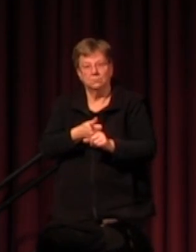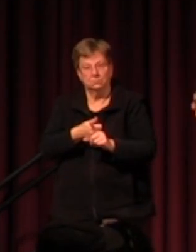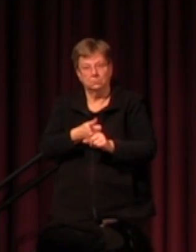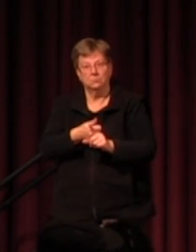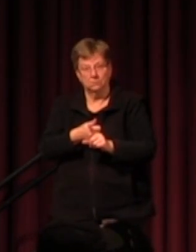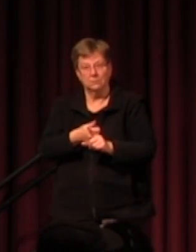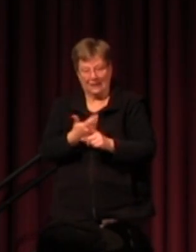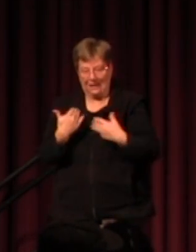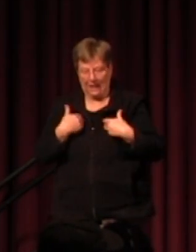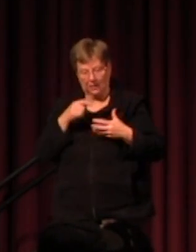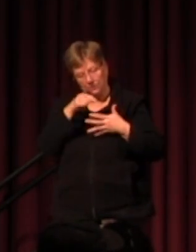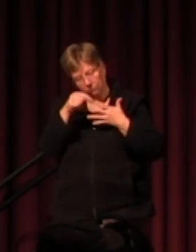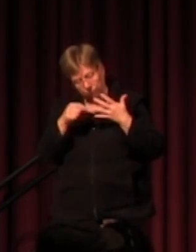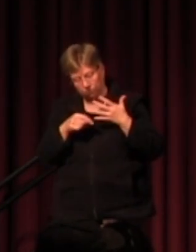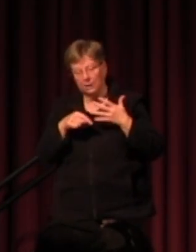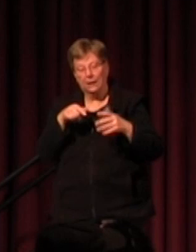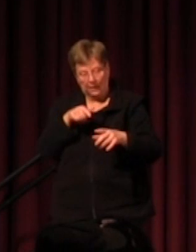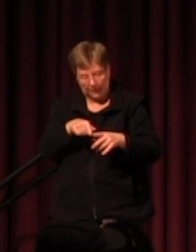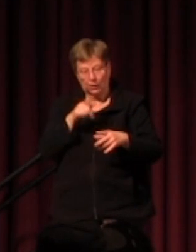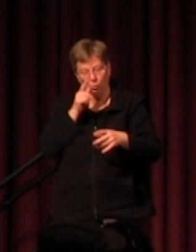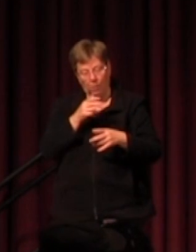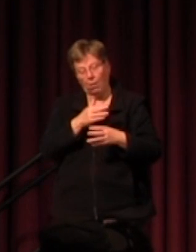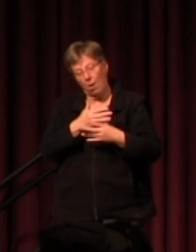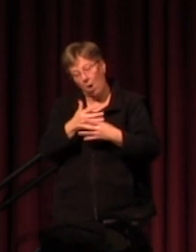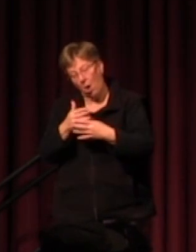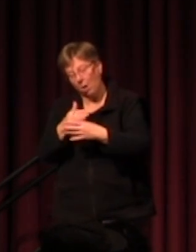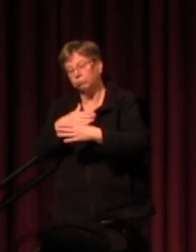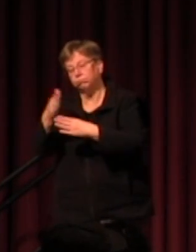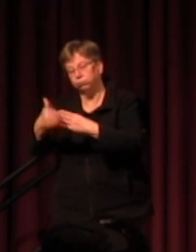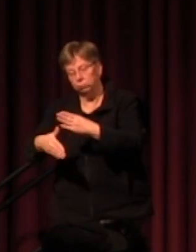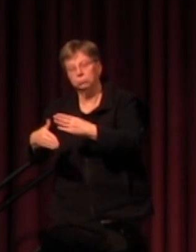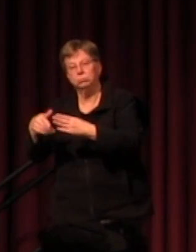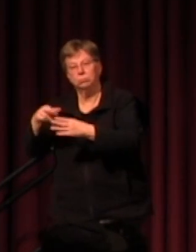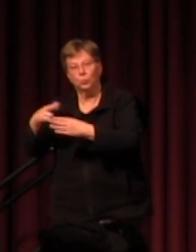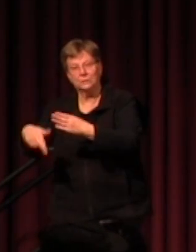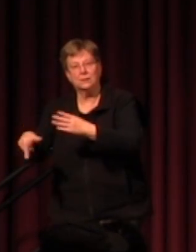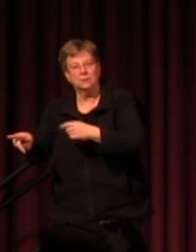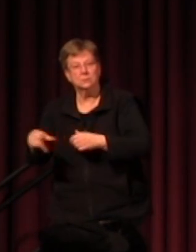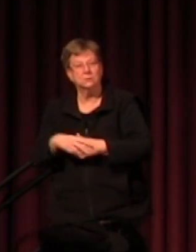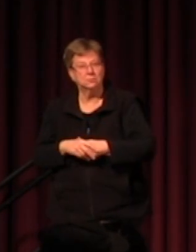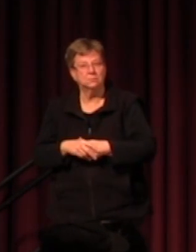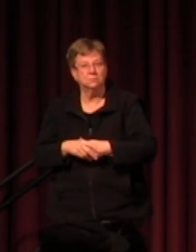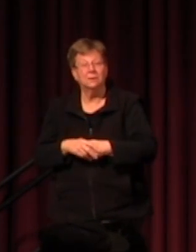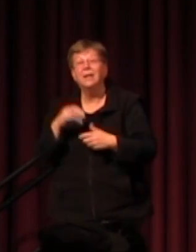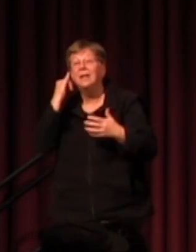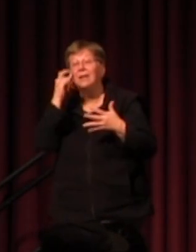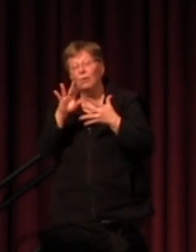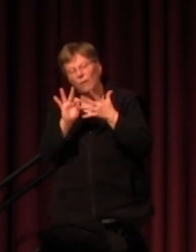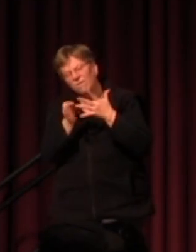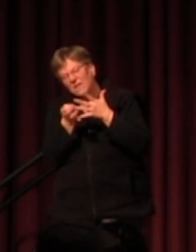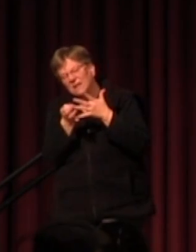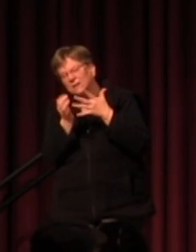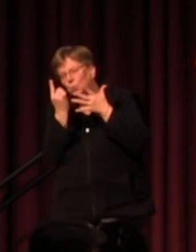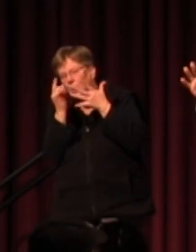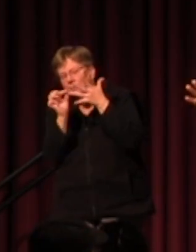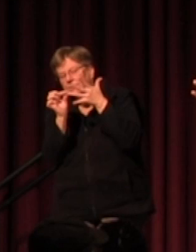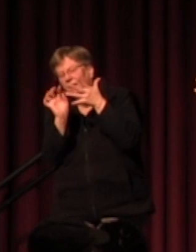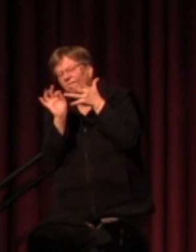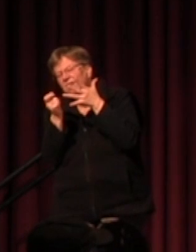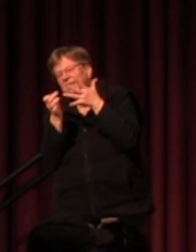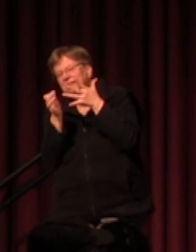to produce. The reason we say it's not broken is because you can't just go in and fix one part of the system and fix